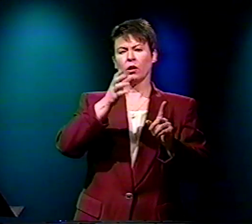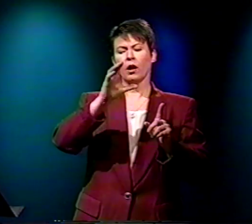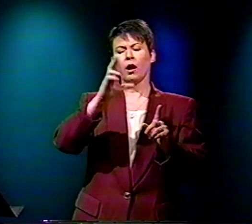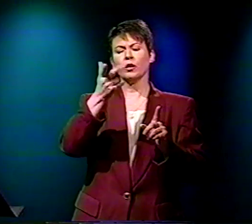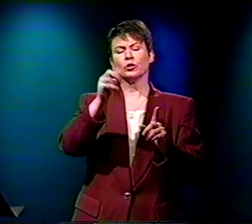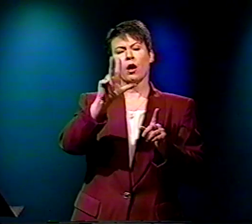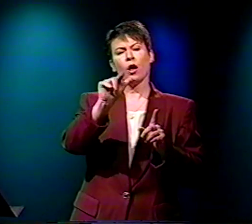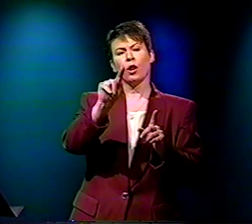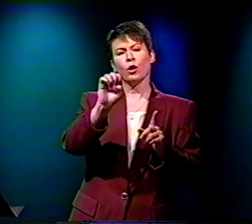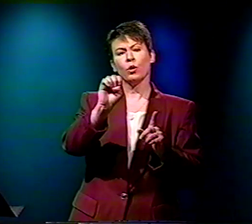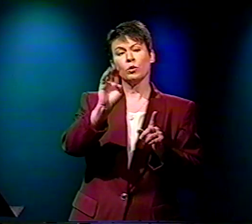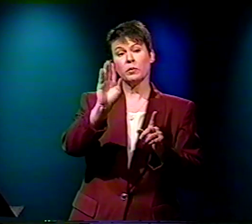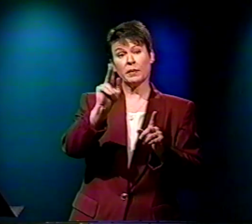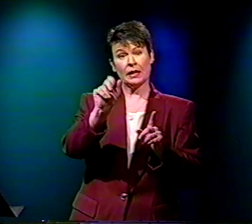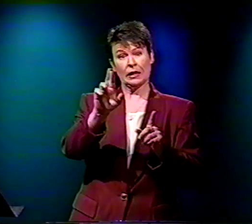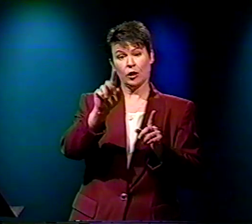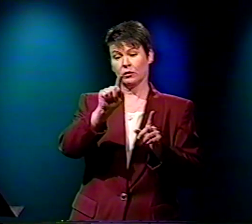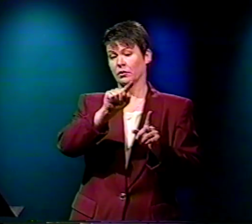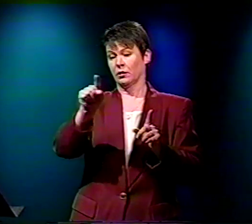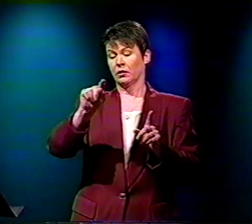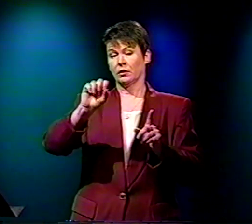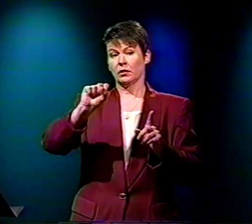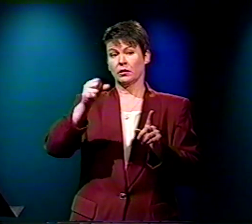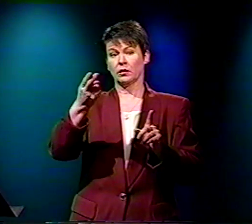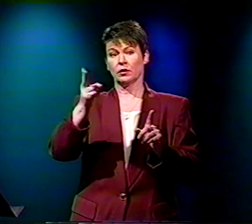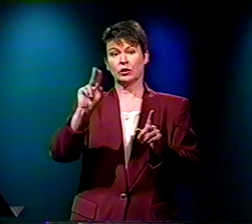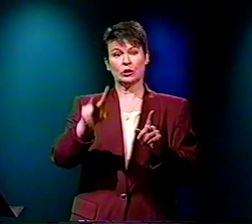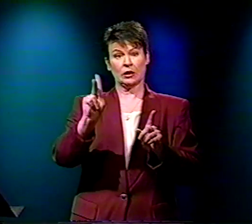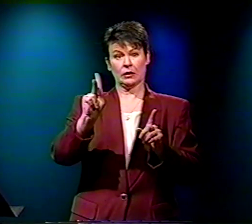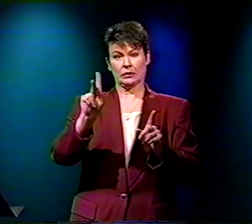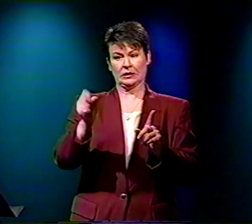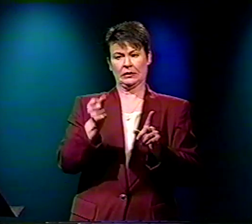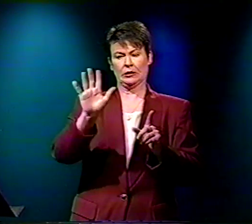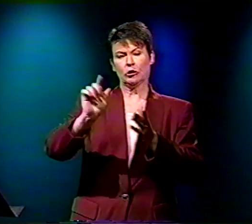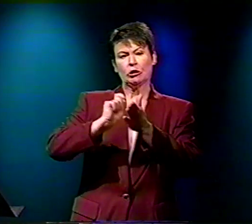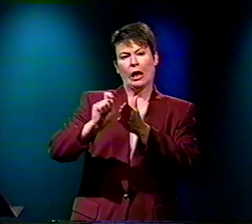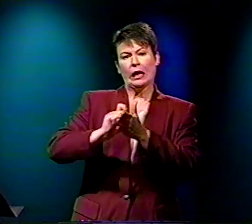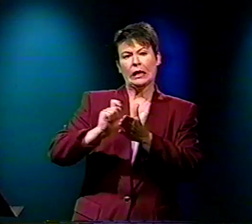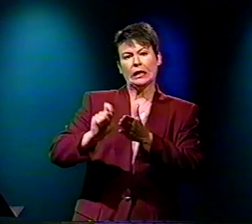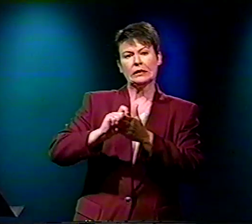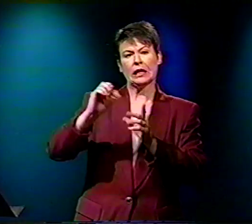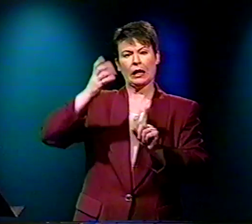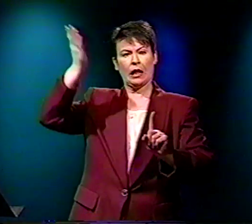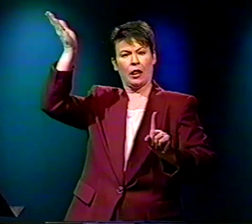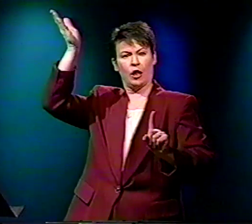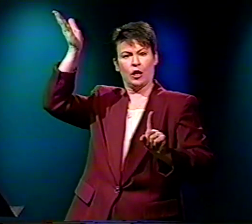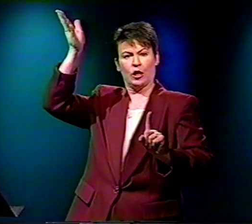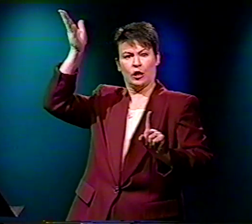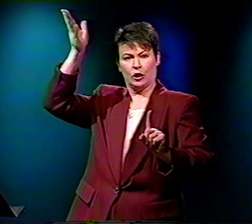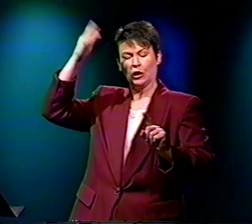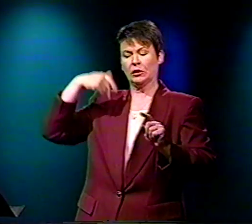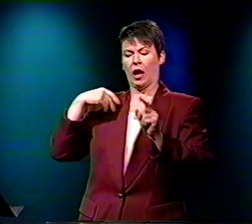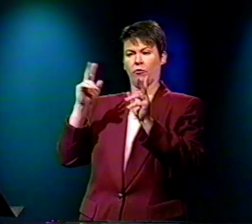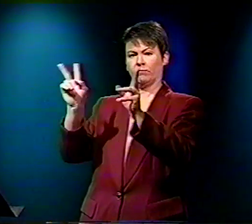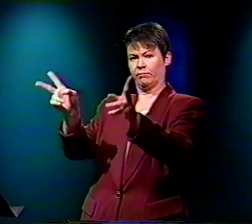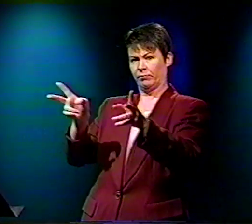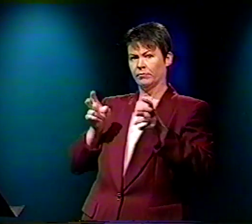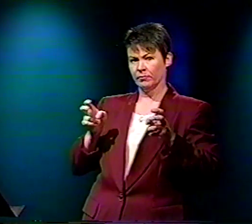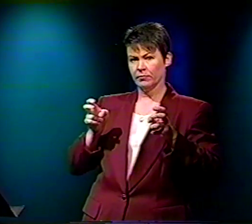So now, through Charlotte Baker Schenck and her writing, her lectures, I